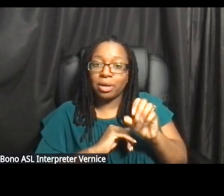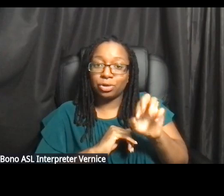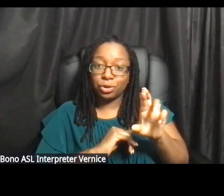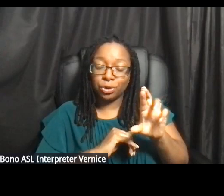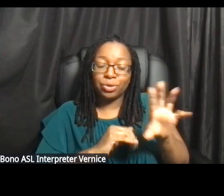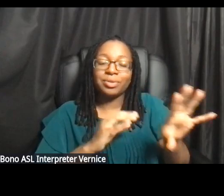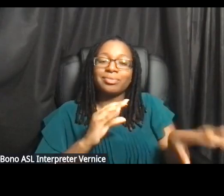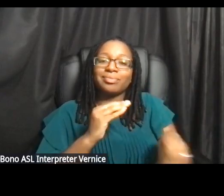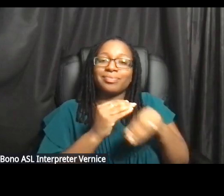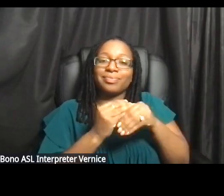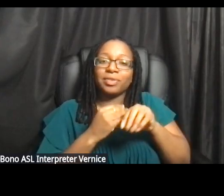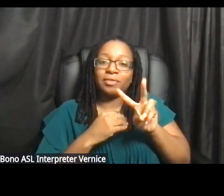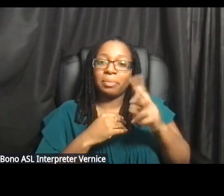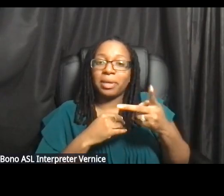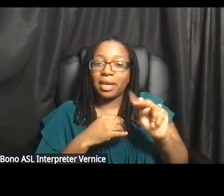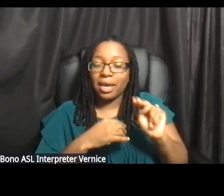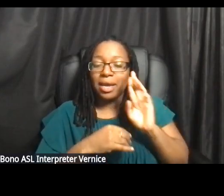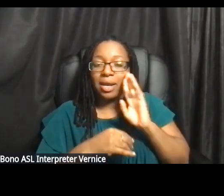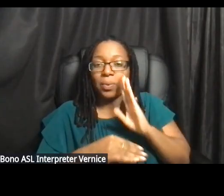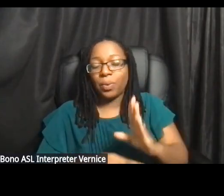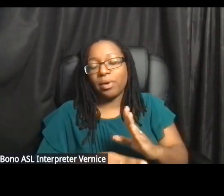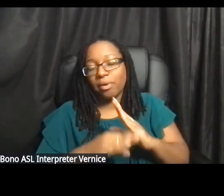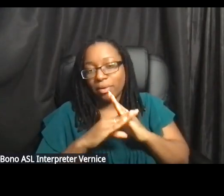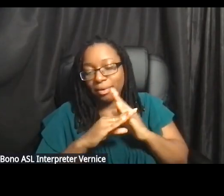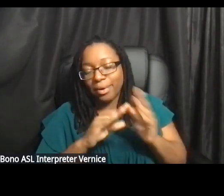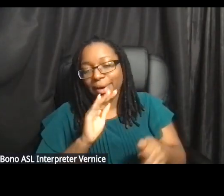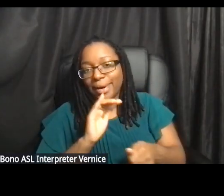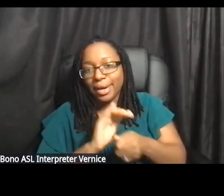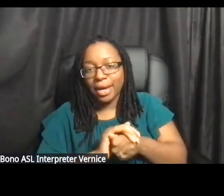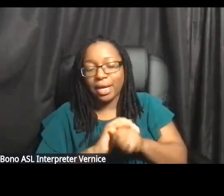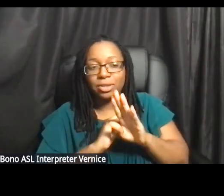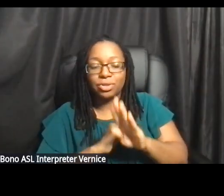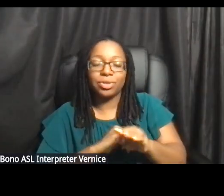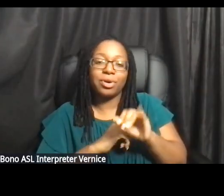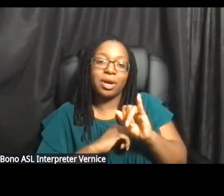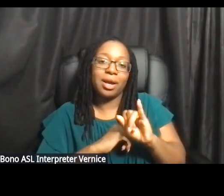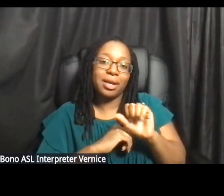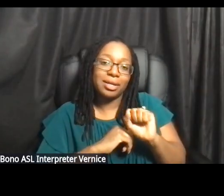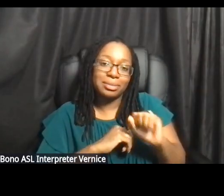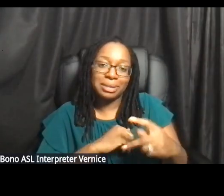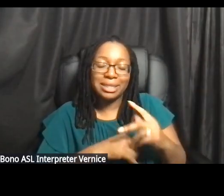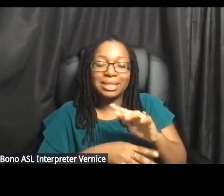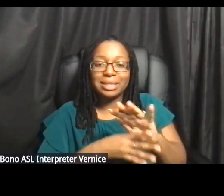and your ISP, which is your Internet Service Protocol ID, will get you a good ways there.